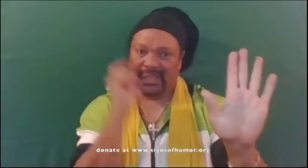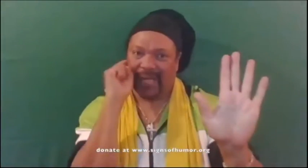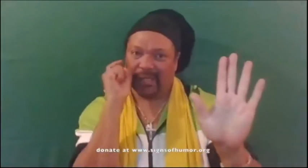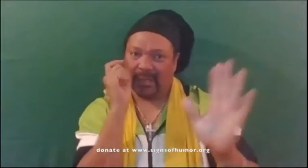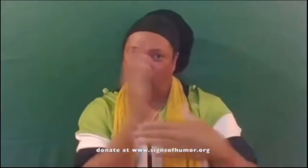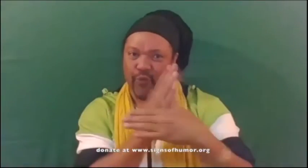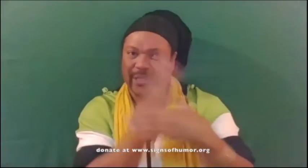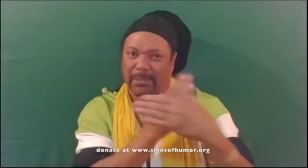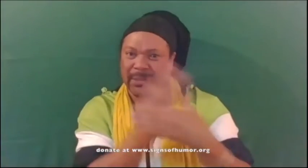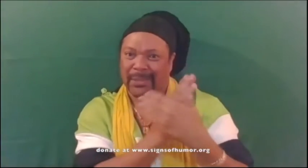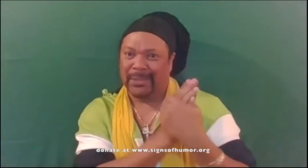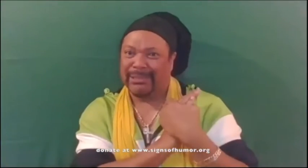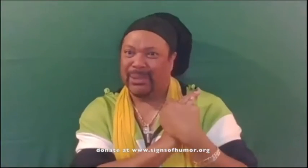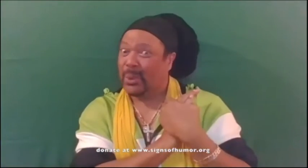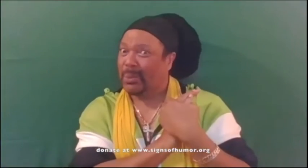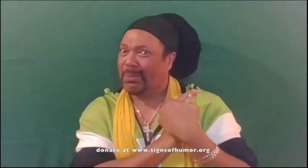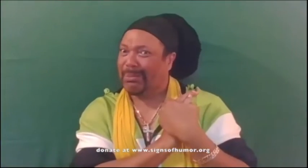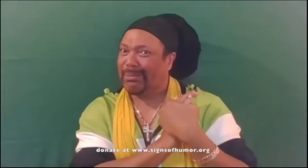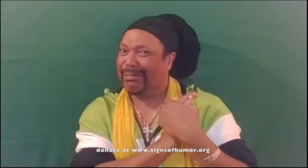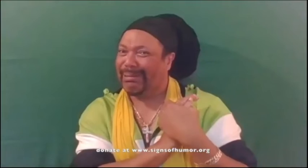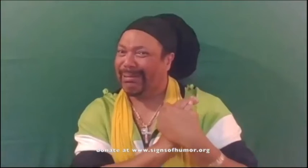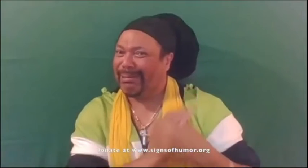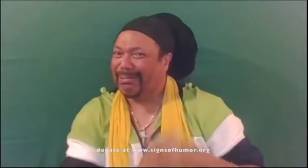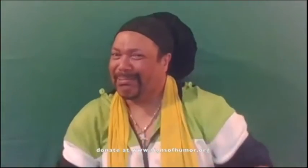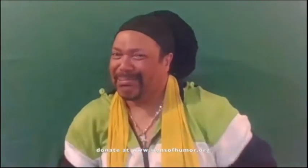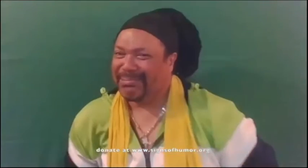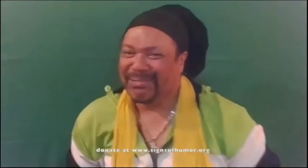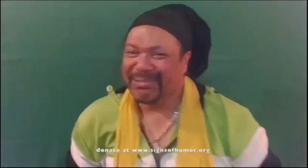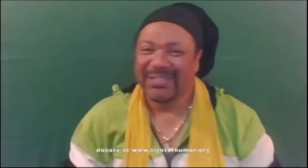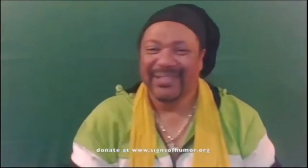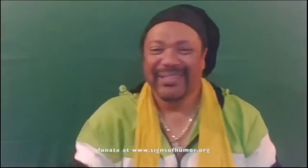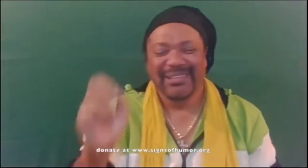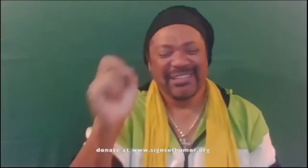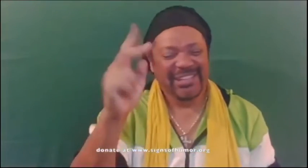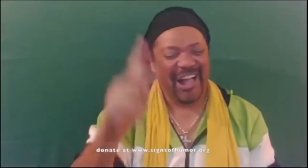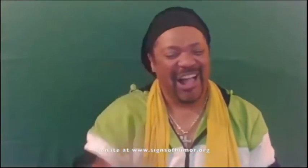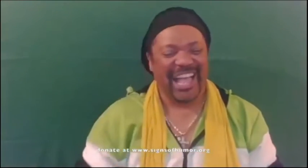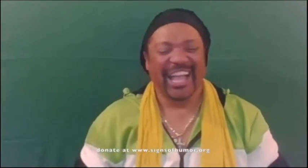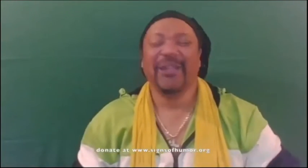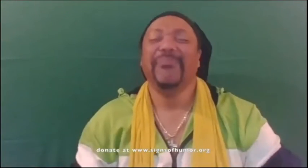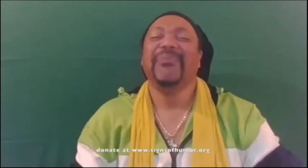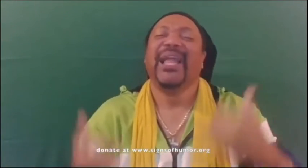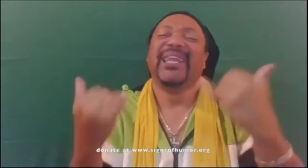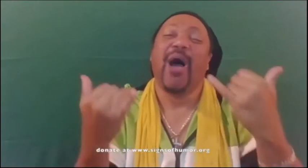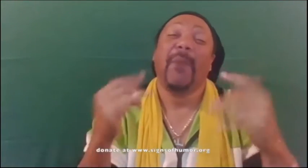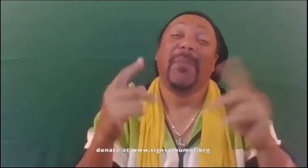Hearing people, I try to hug. I'm like, hey, Sarah. Me hugging me, sexual harassment. Me